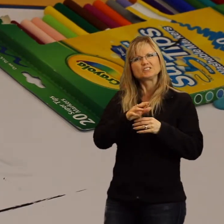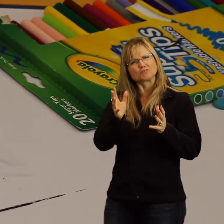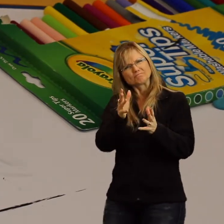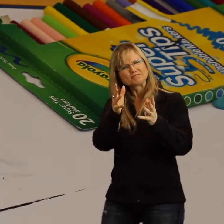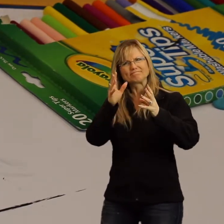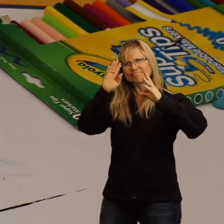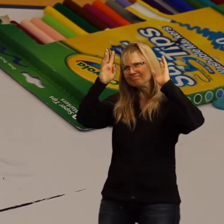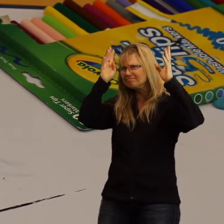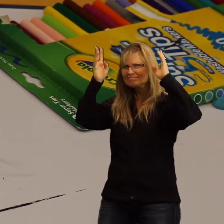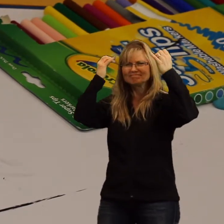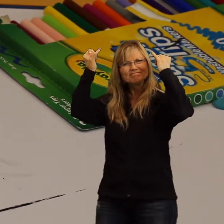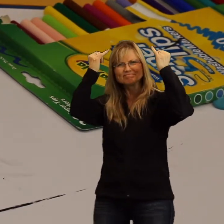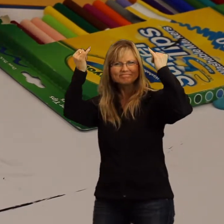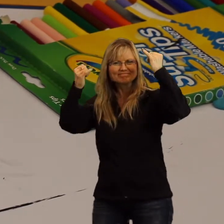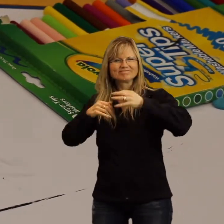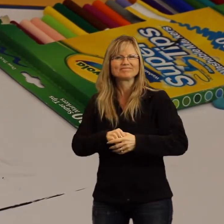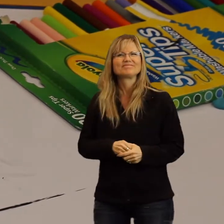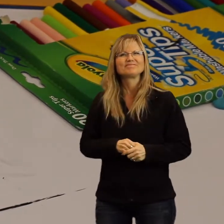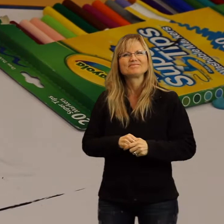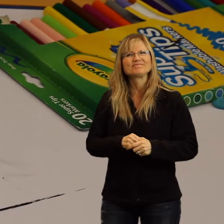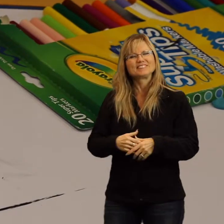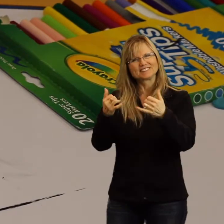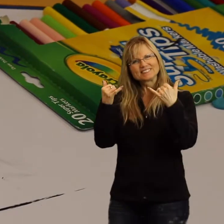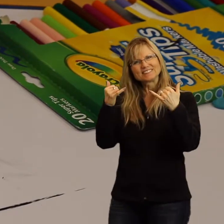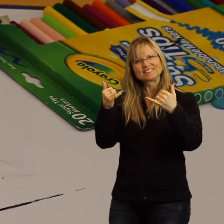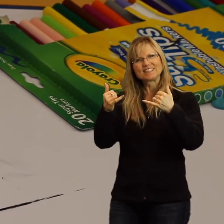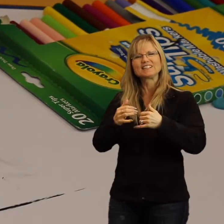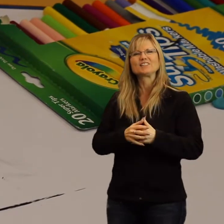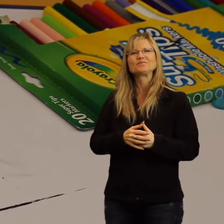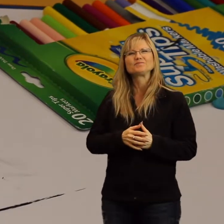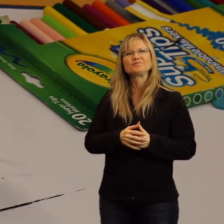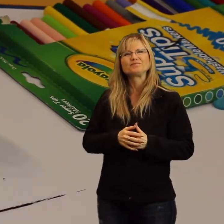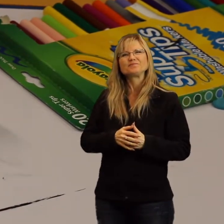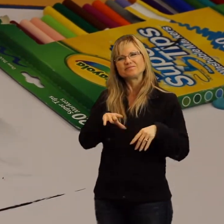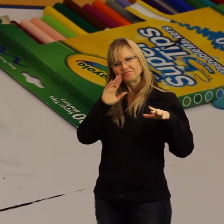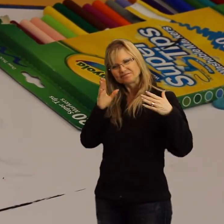creativity juices flowing. So today we're going to be doing a project